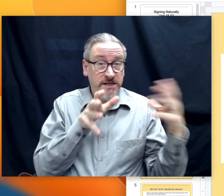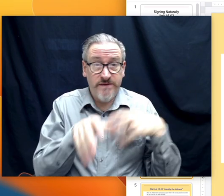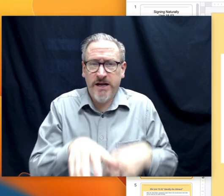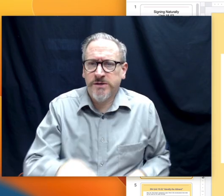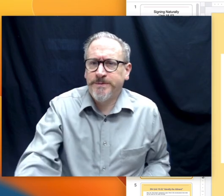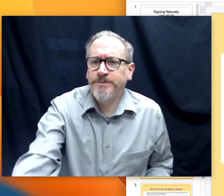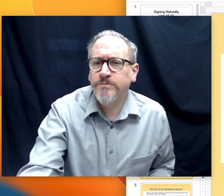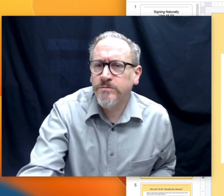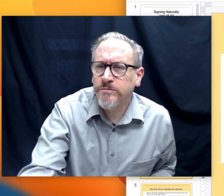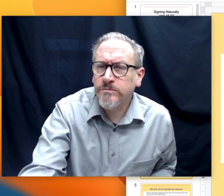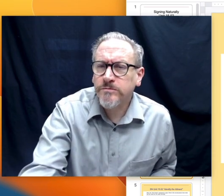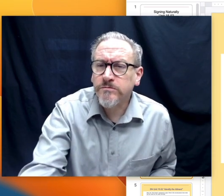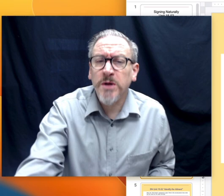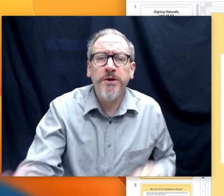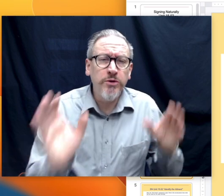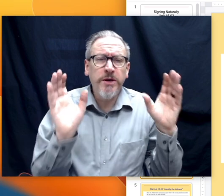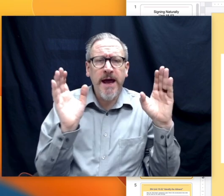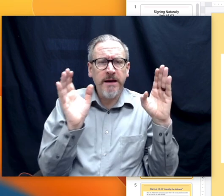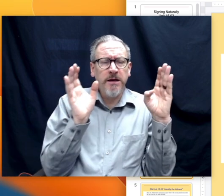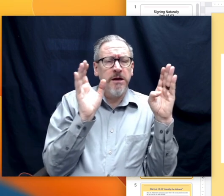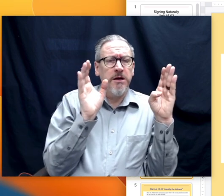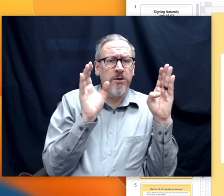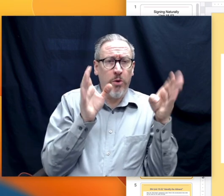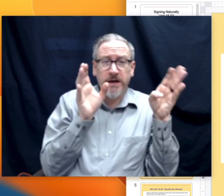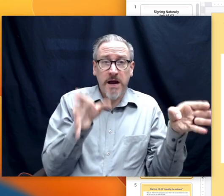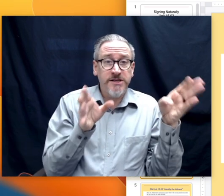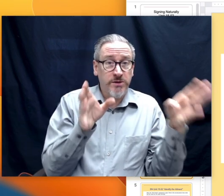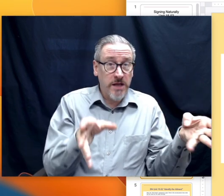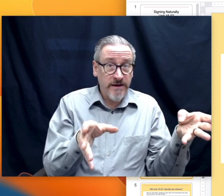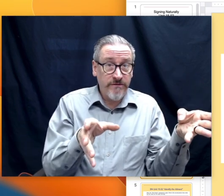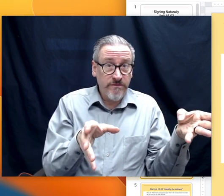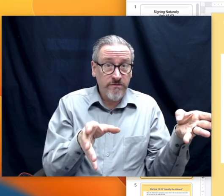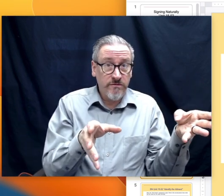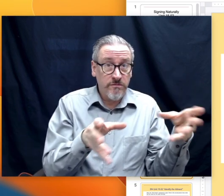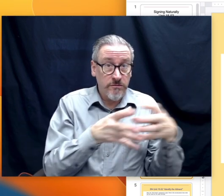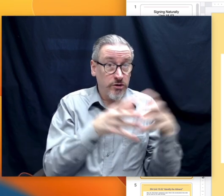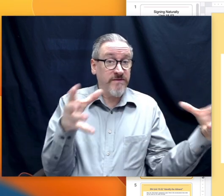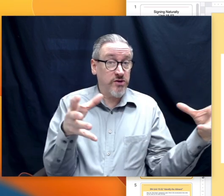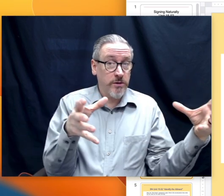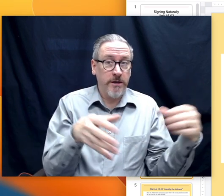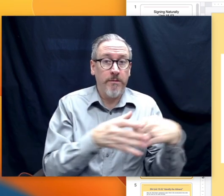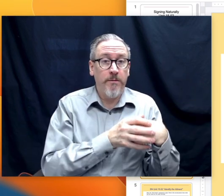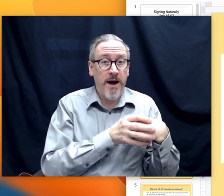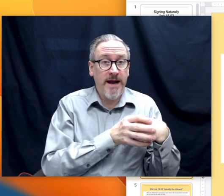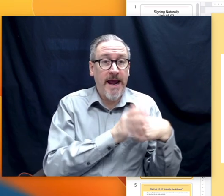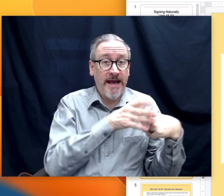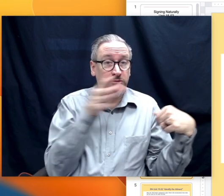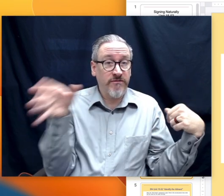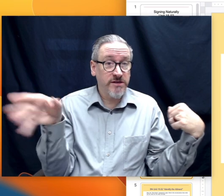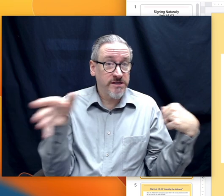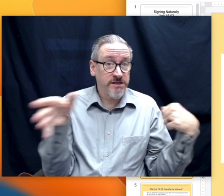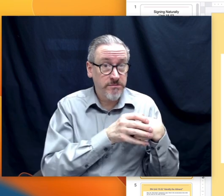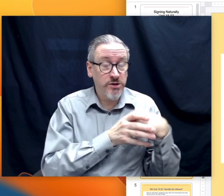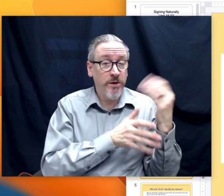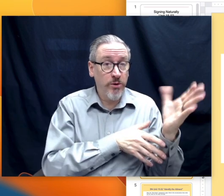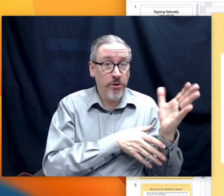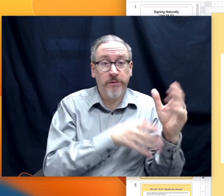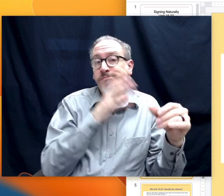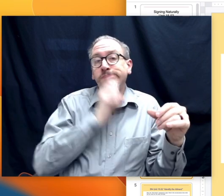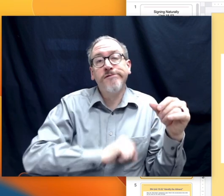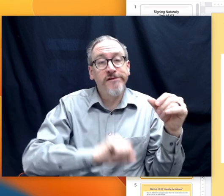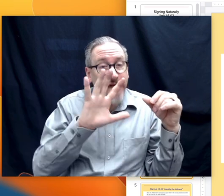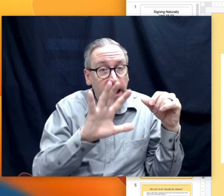examples in these videos. But you can organize your life story, by age references. So when